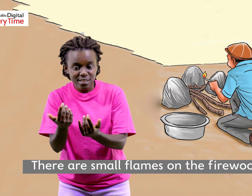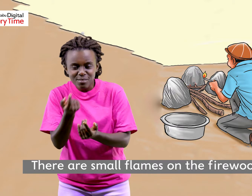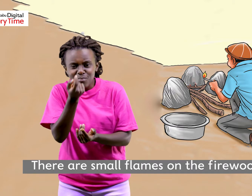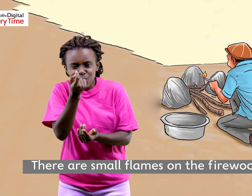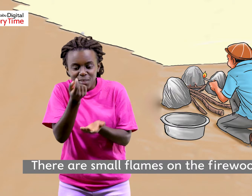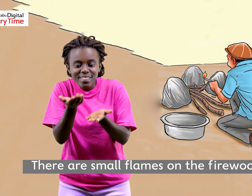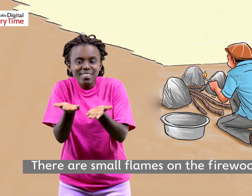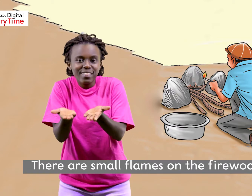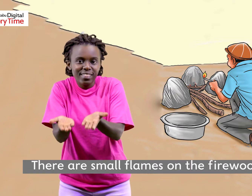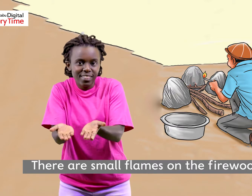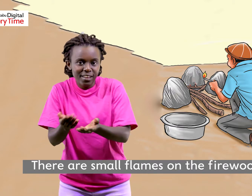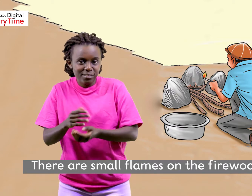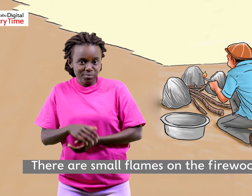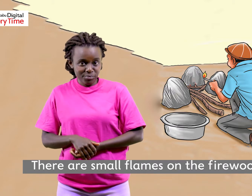are small flames on the firewood.